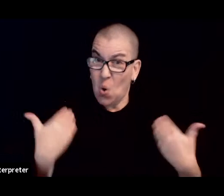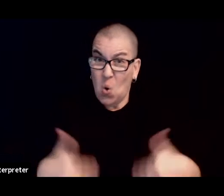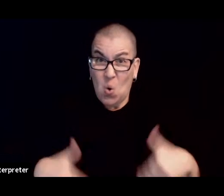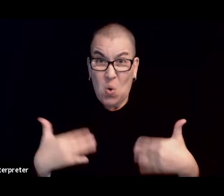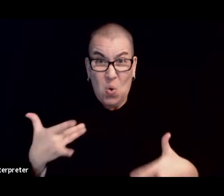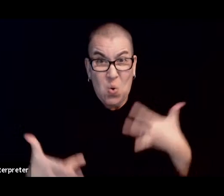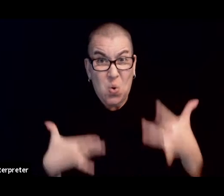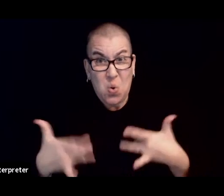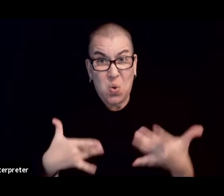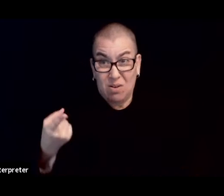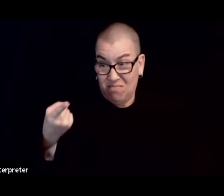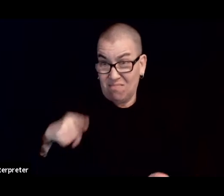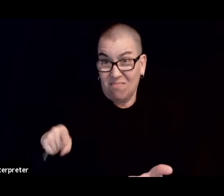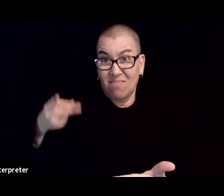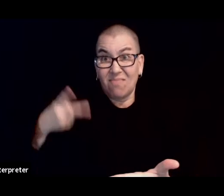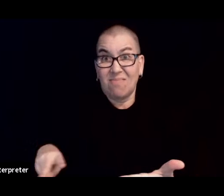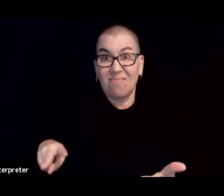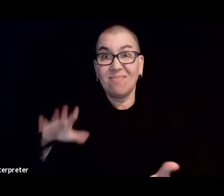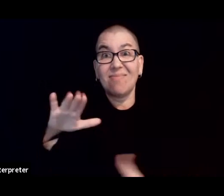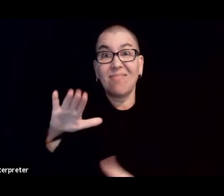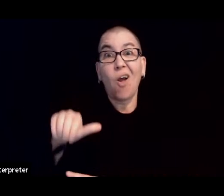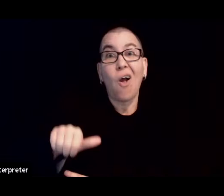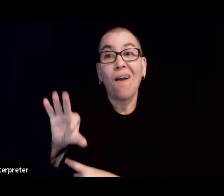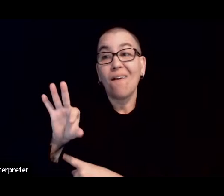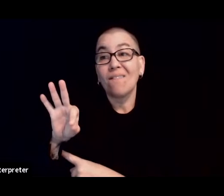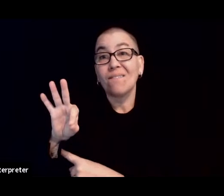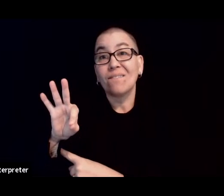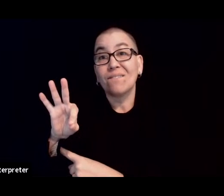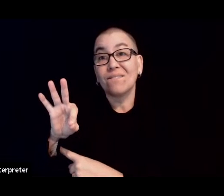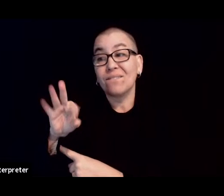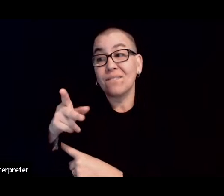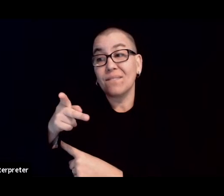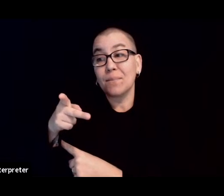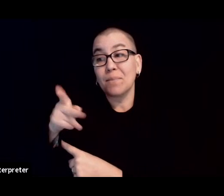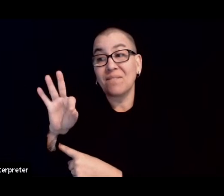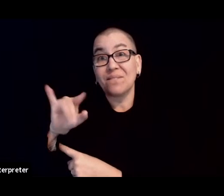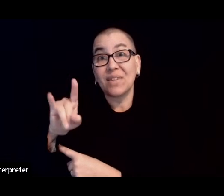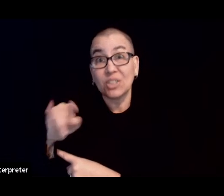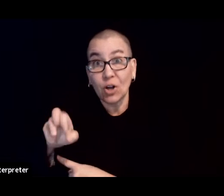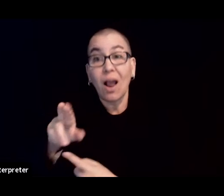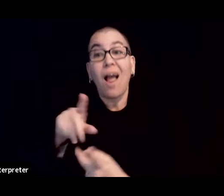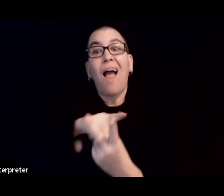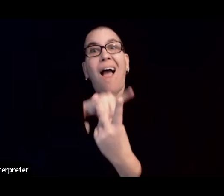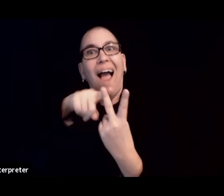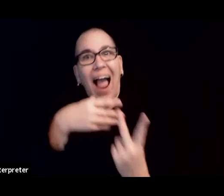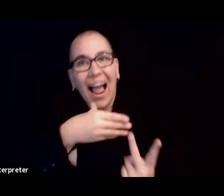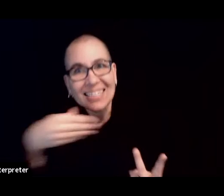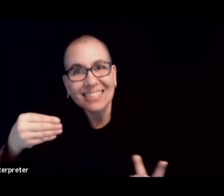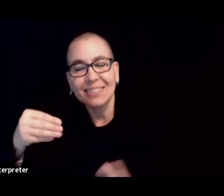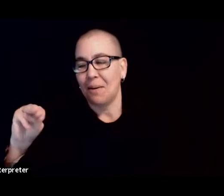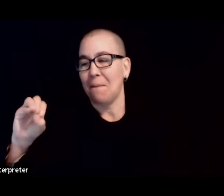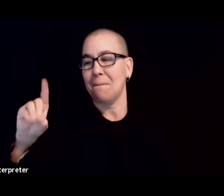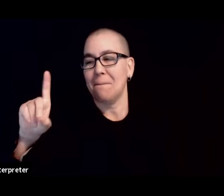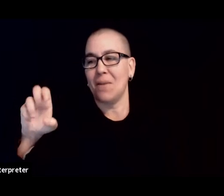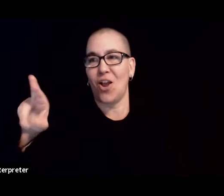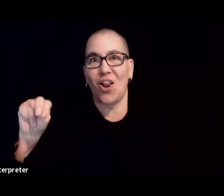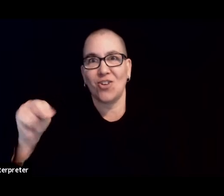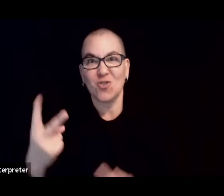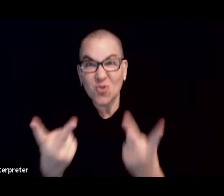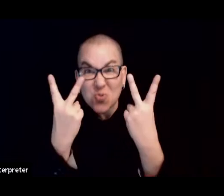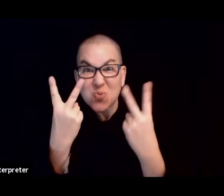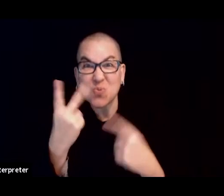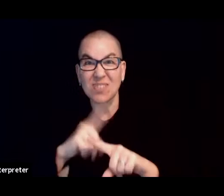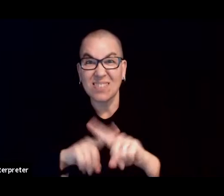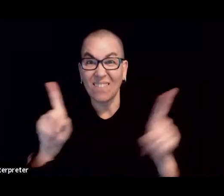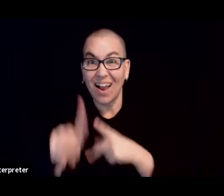keep in mind that there are even more vaccines at various stages of trial and review. We'll keep sharing updates with you as we learn